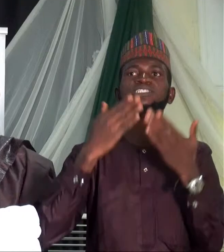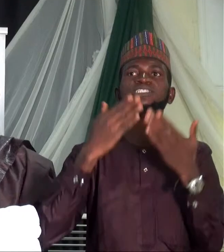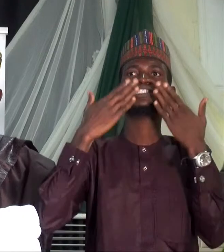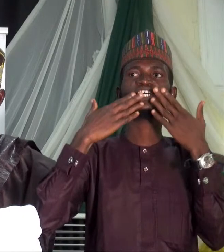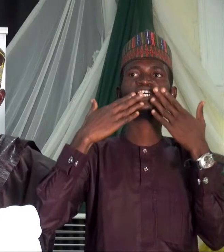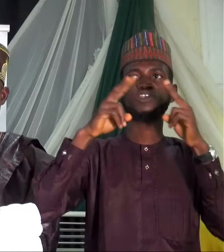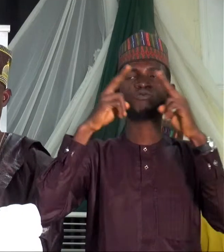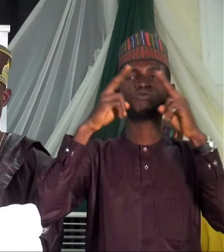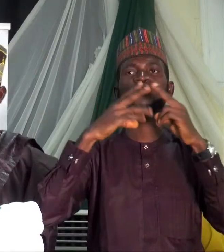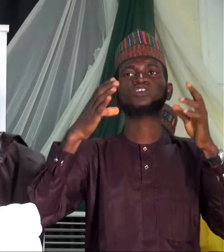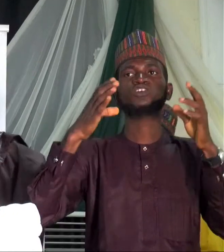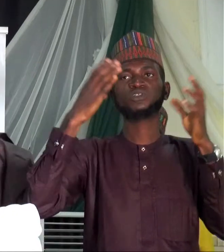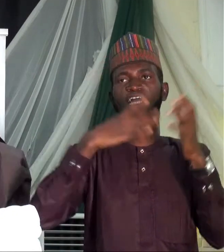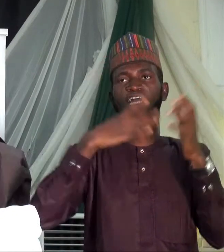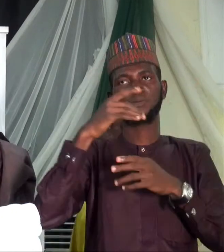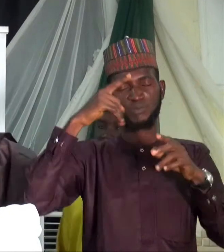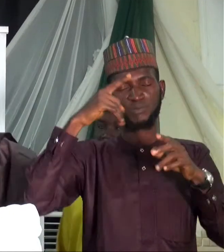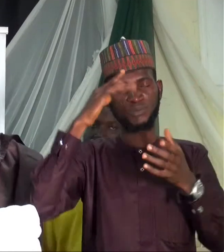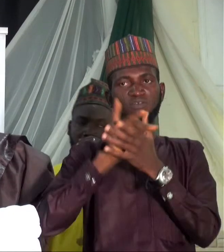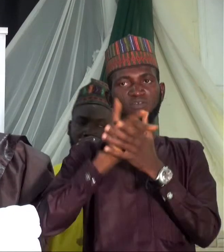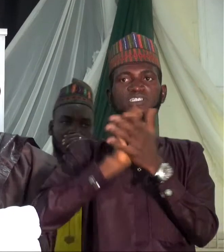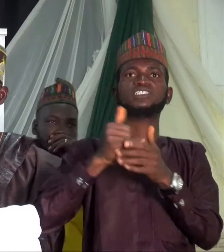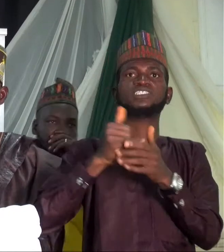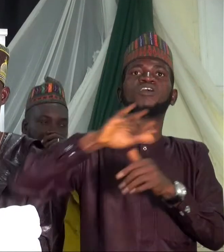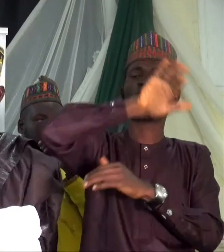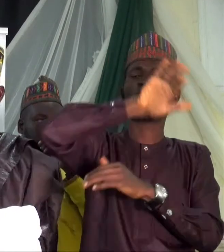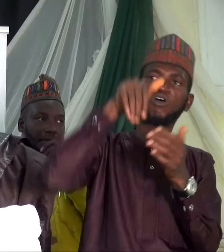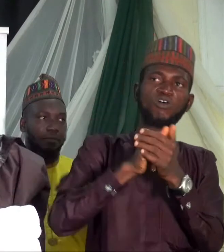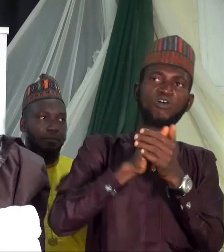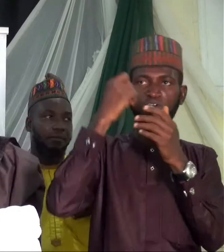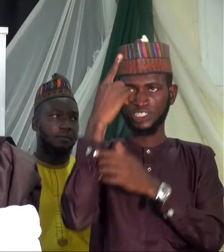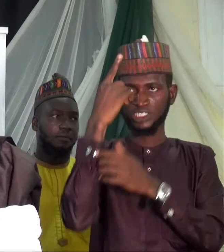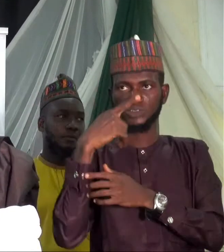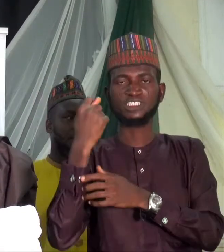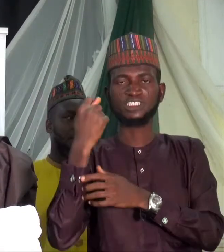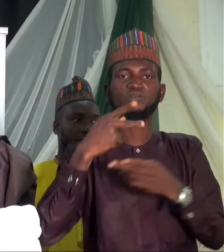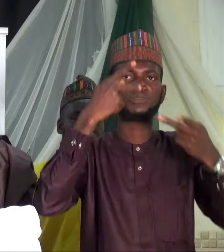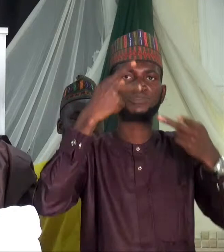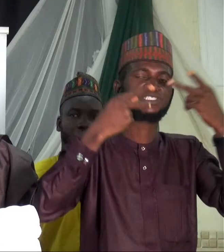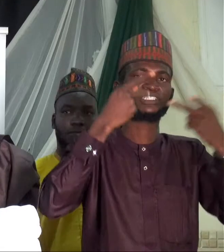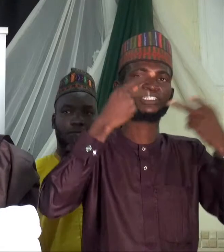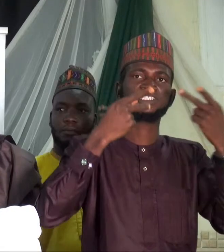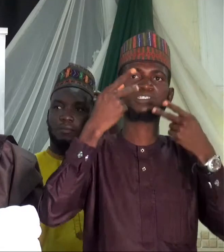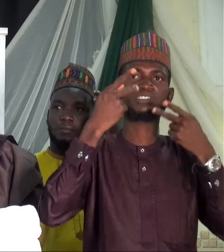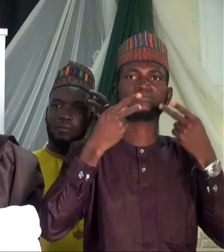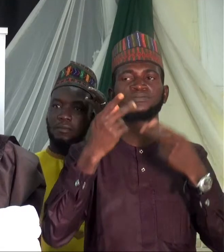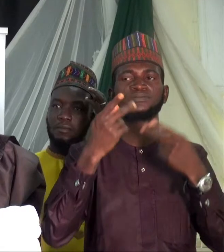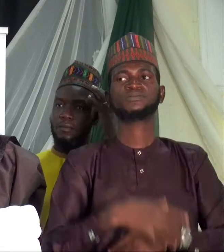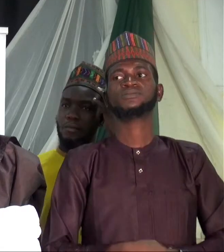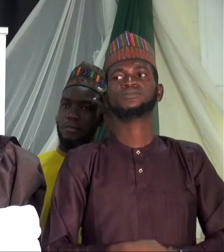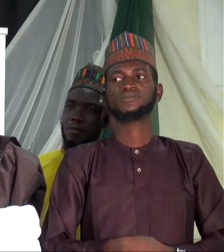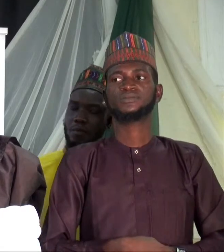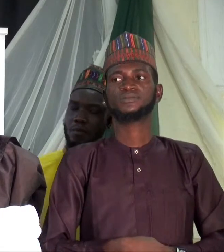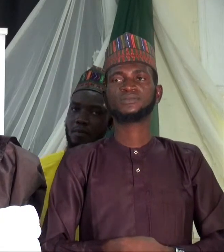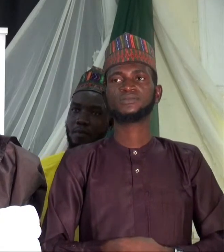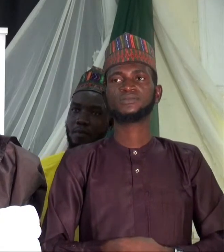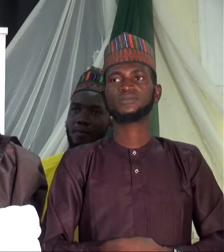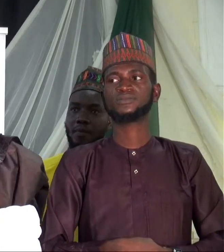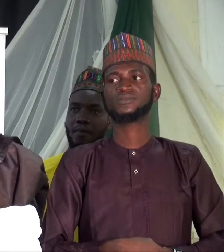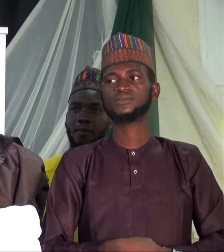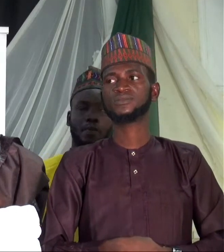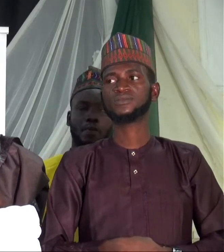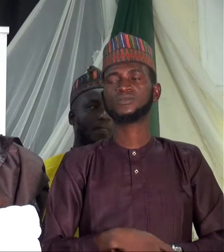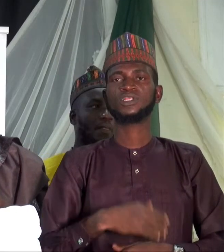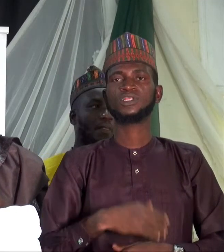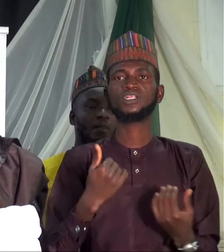everybody understood the presentation. So on that note, we move straight